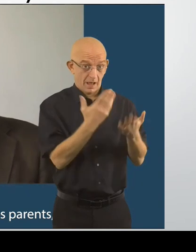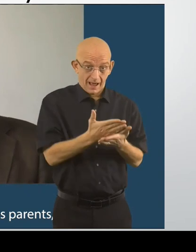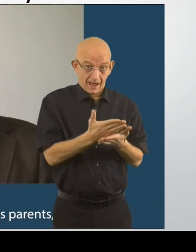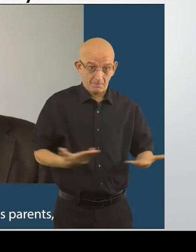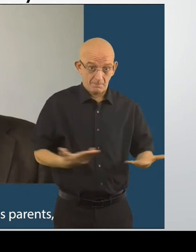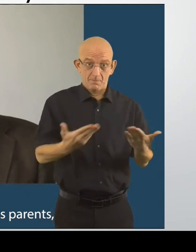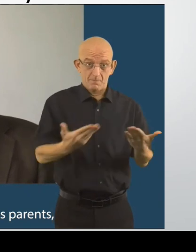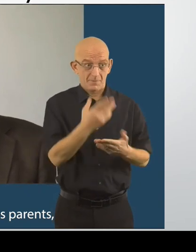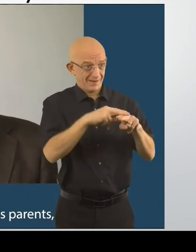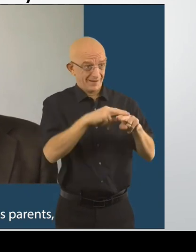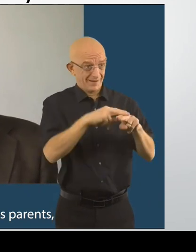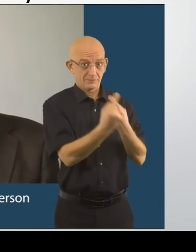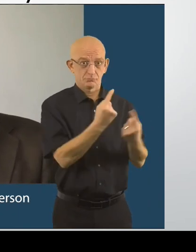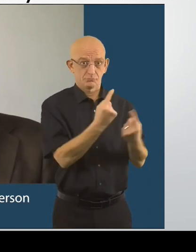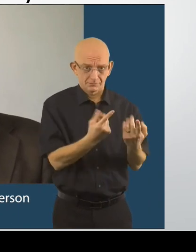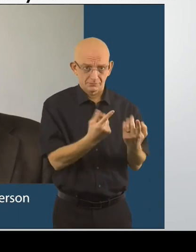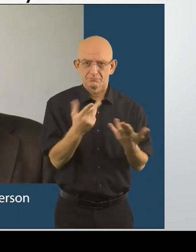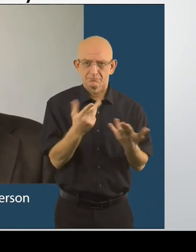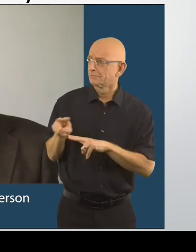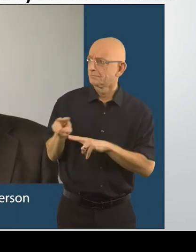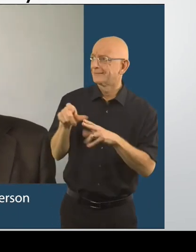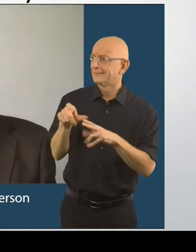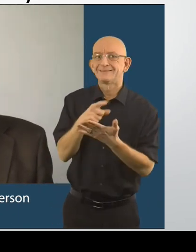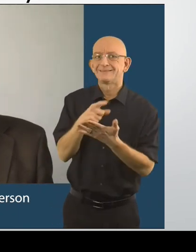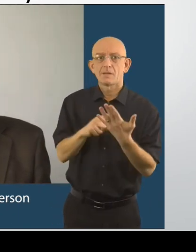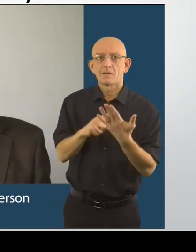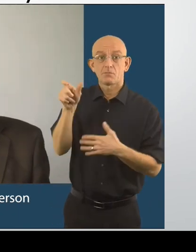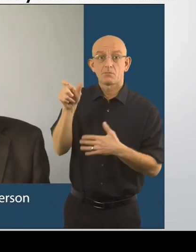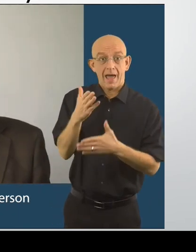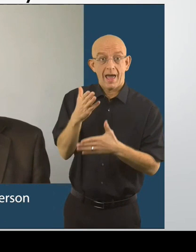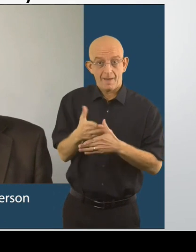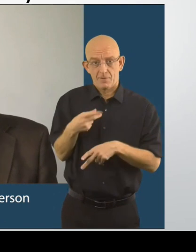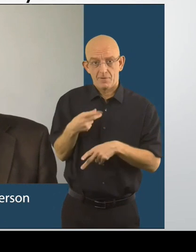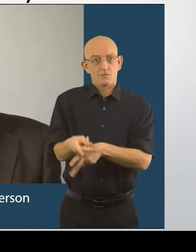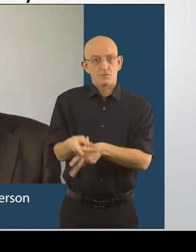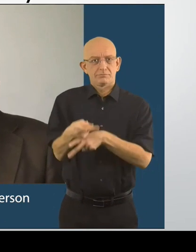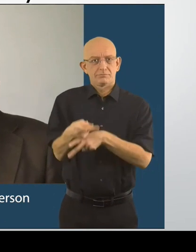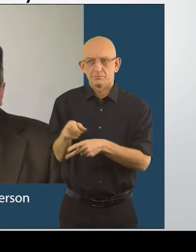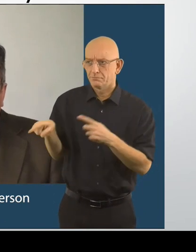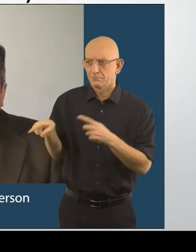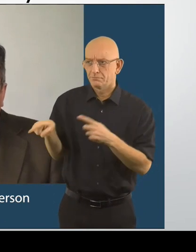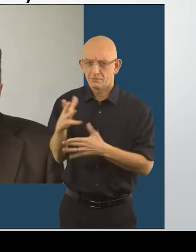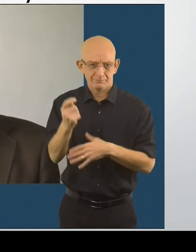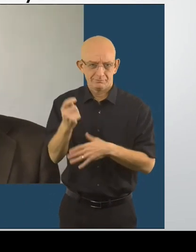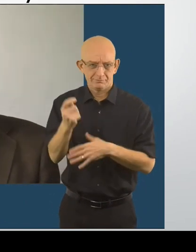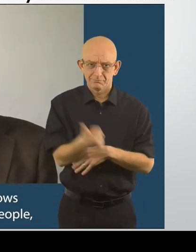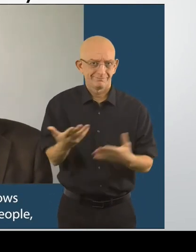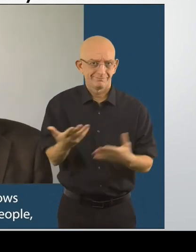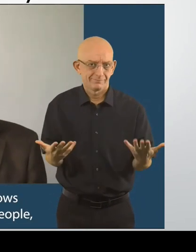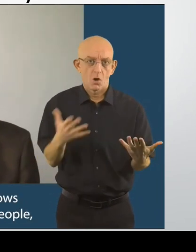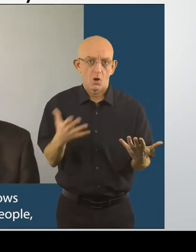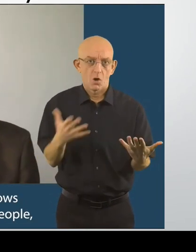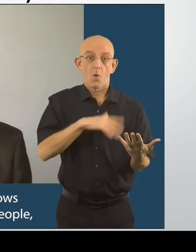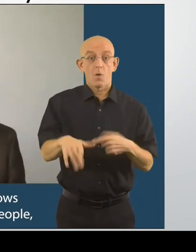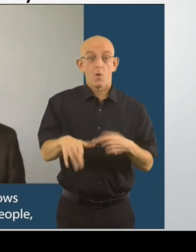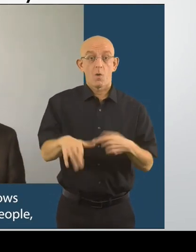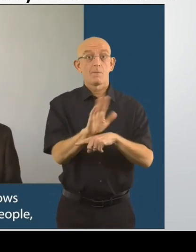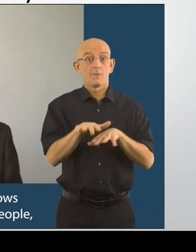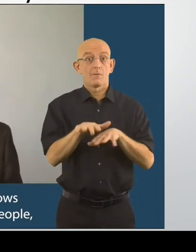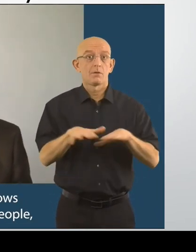are themselves parents, we hardly could think of a disabled person acting as a foster carer. And we hope